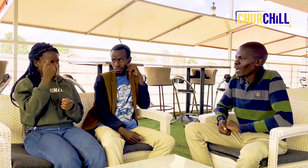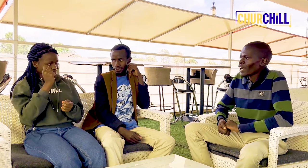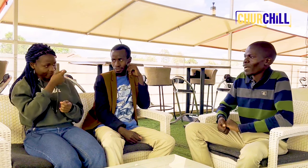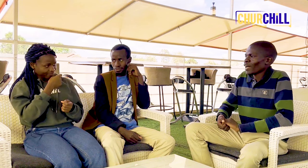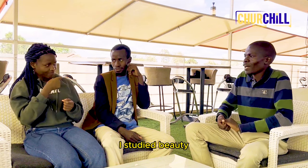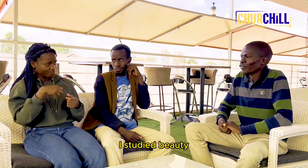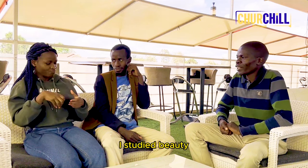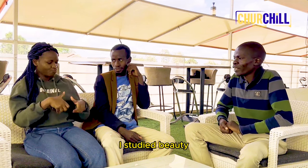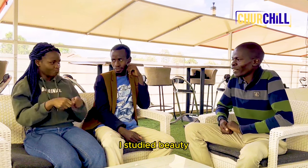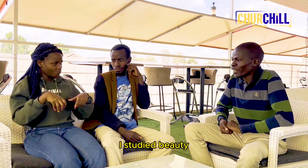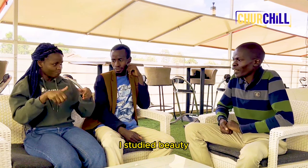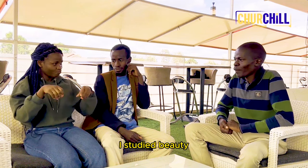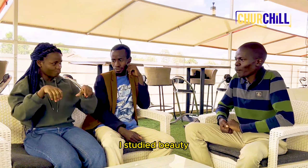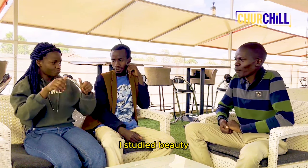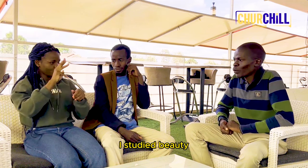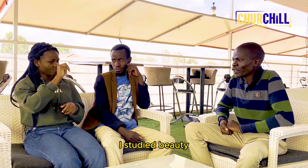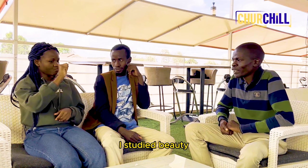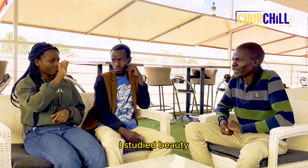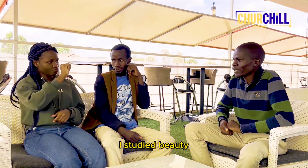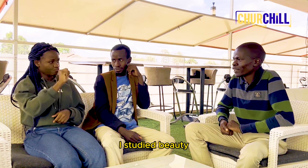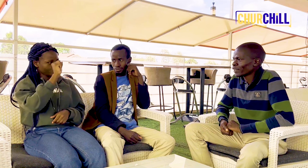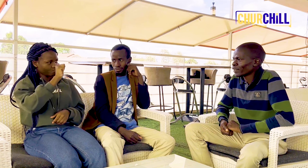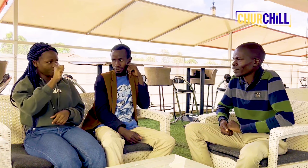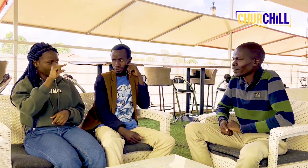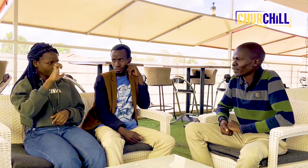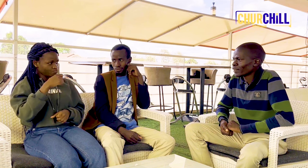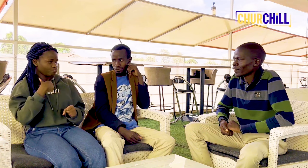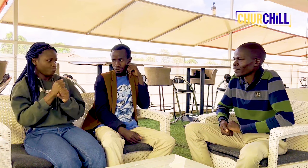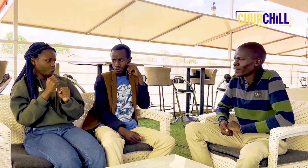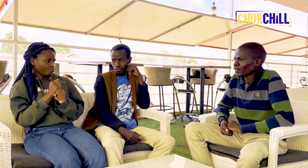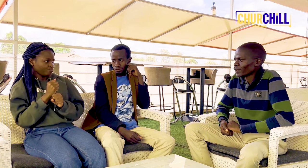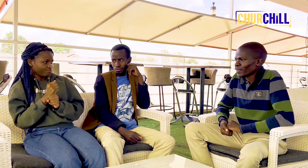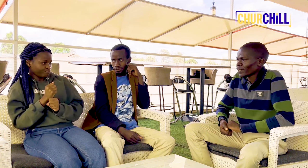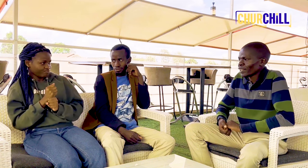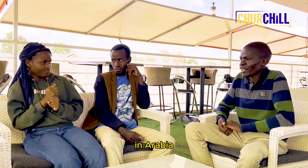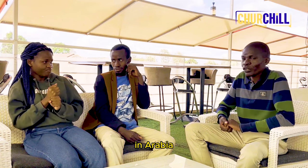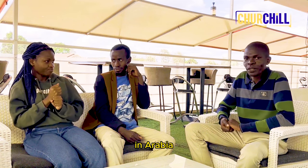I studied beauty in Nairobi.